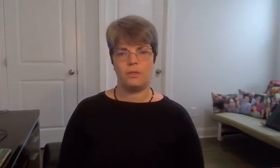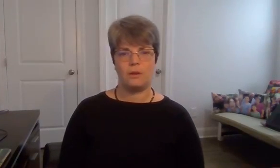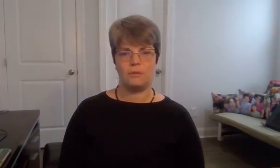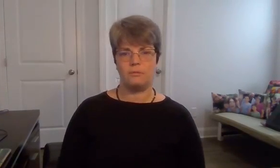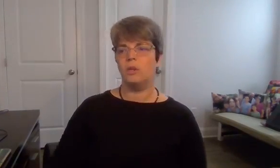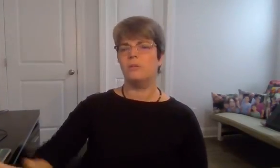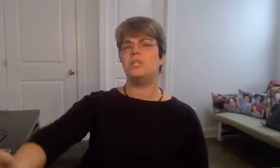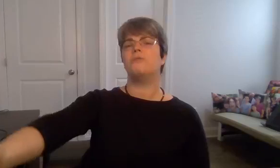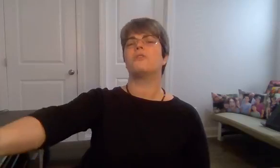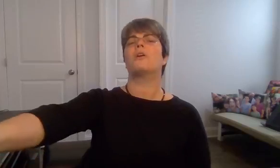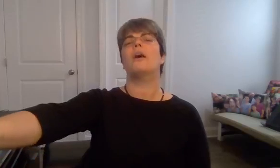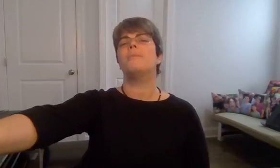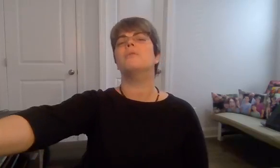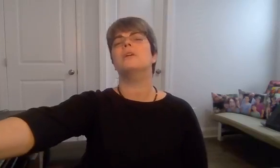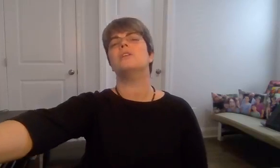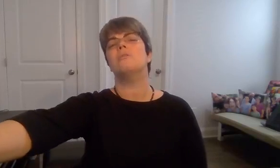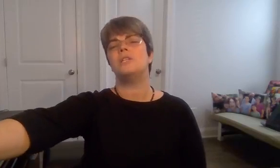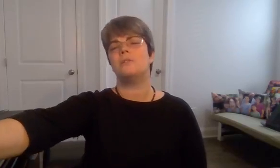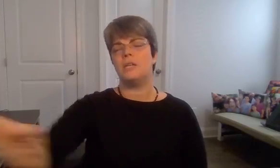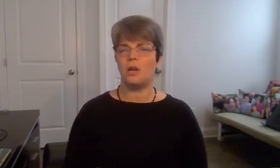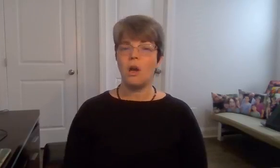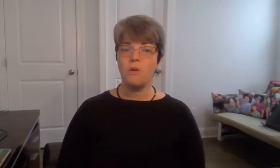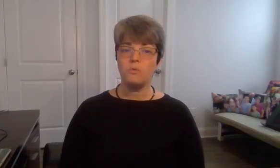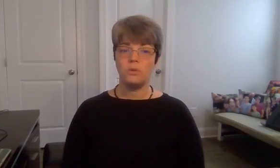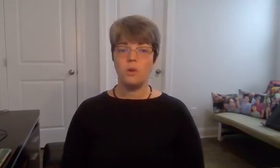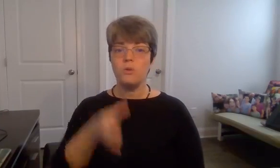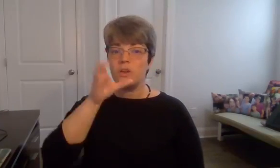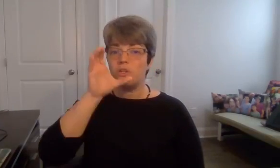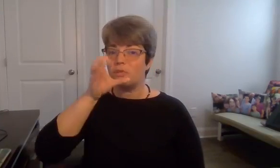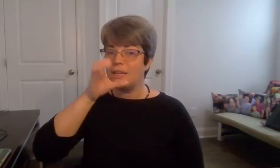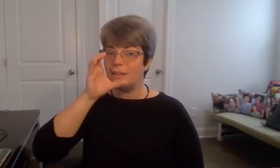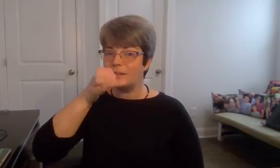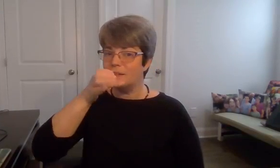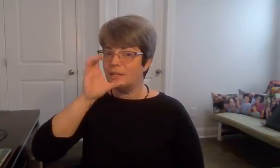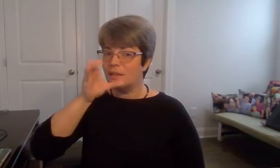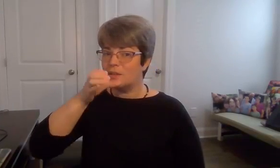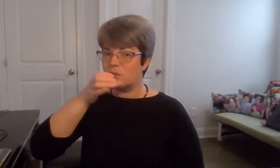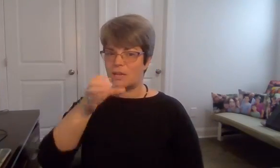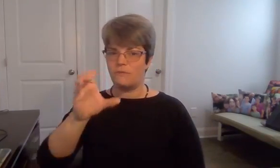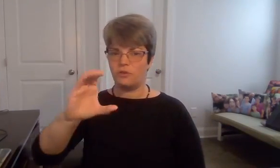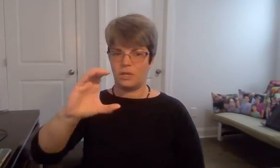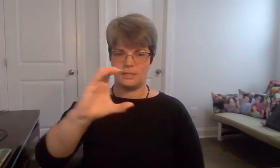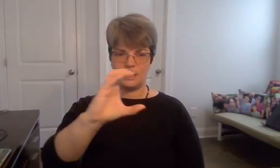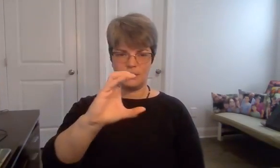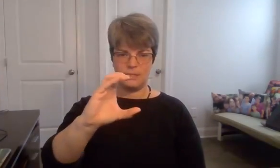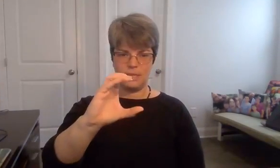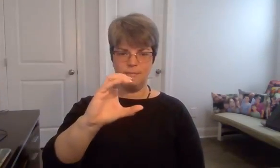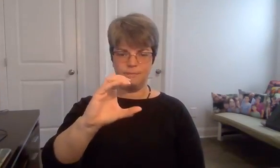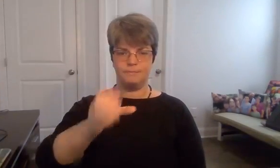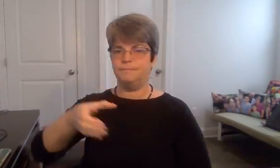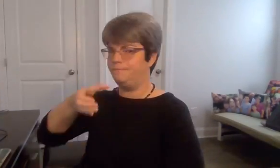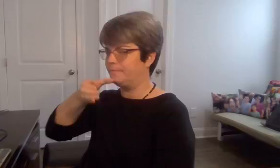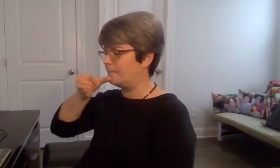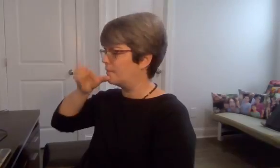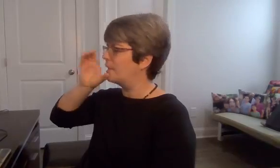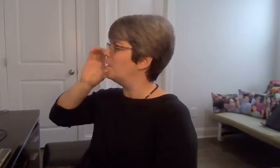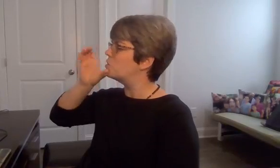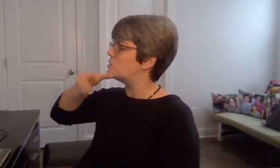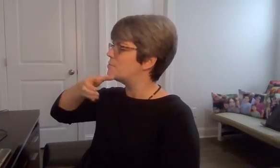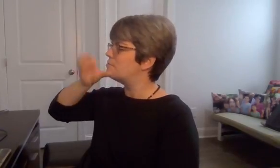their cup, reaching. Oh, do you want a drink? So the sign for drink, it's like a C, and you just take